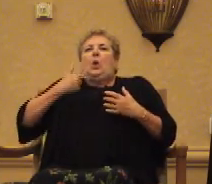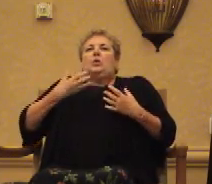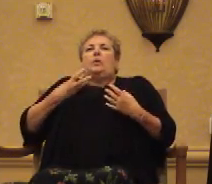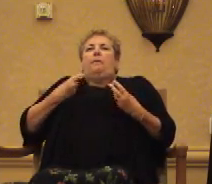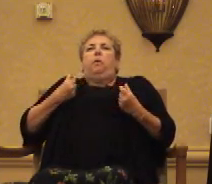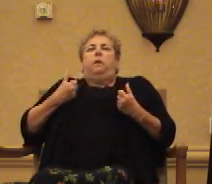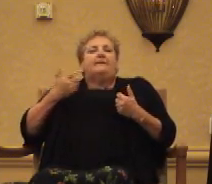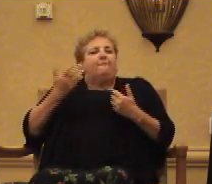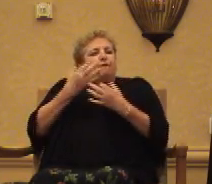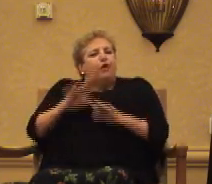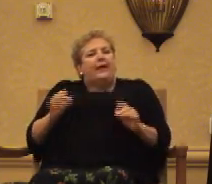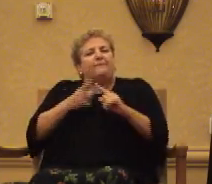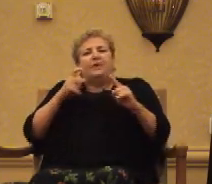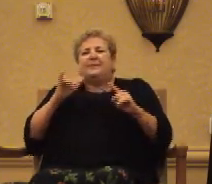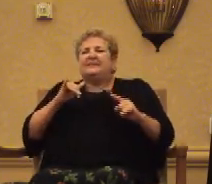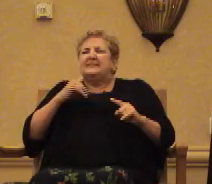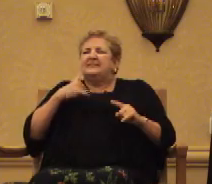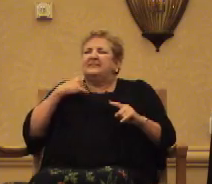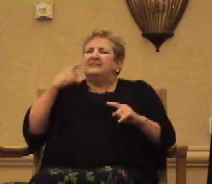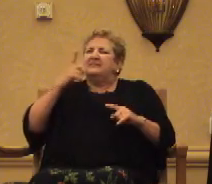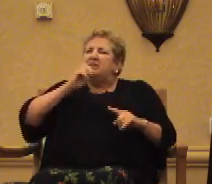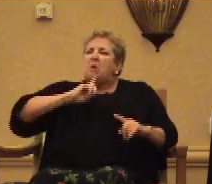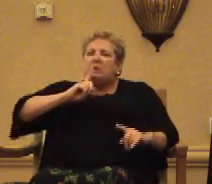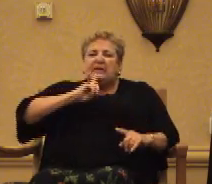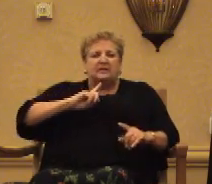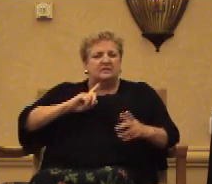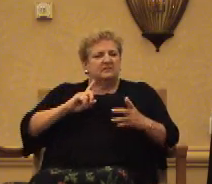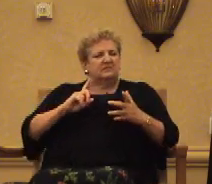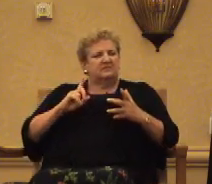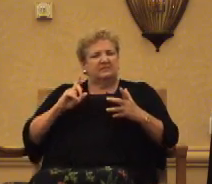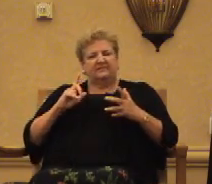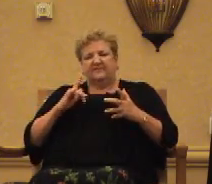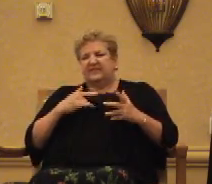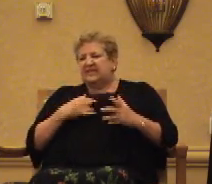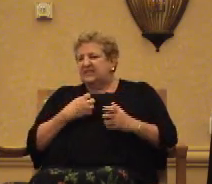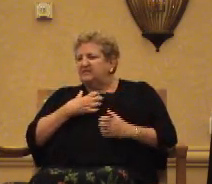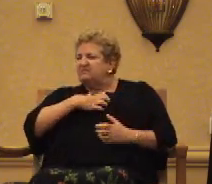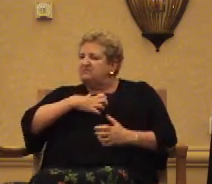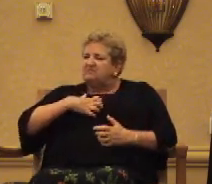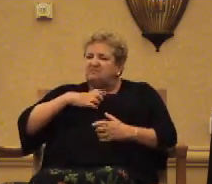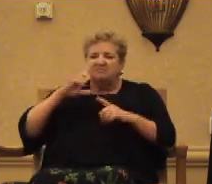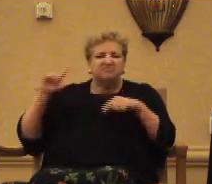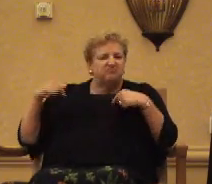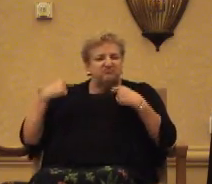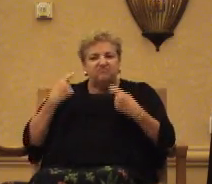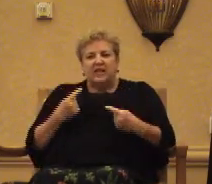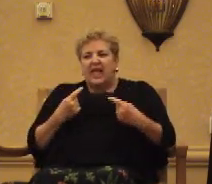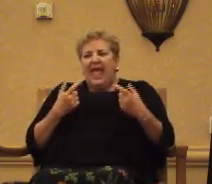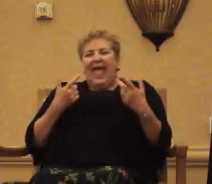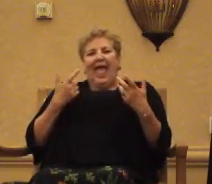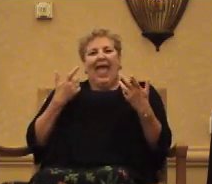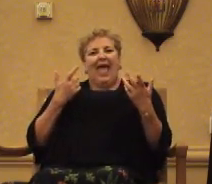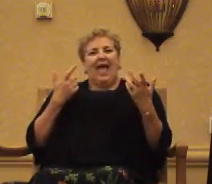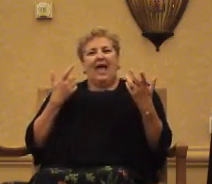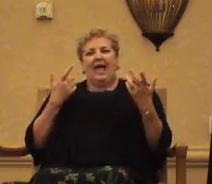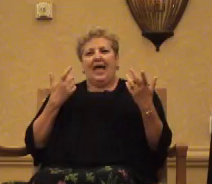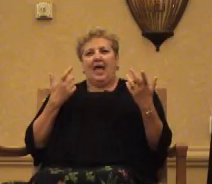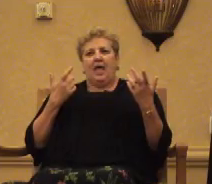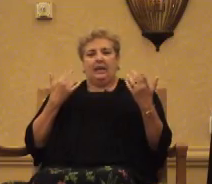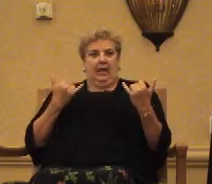from this awful loneliness that had been on me now for a couple months, and I'm worse now that I'm drinking.